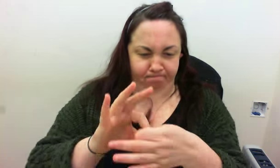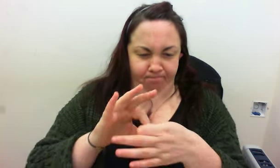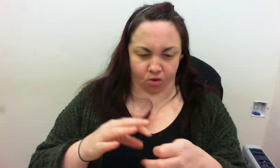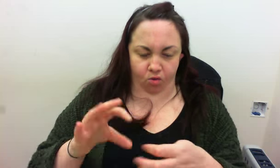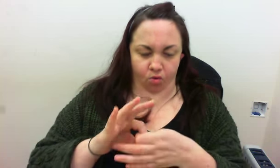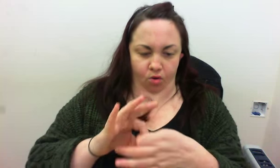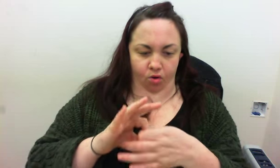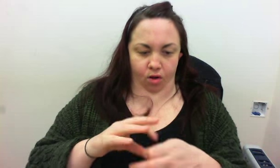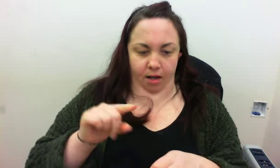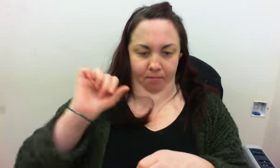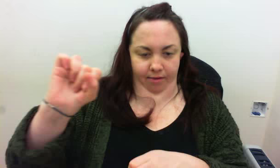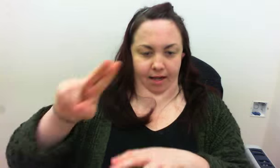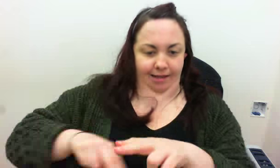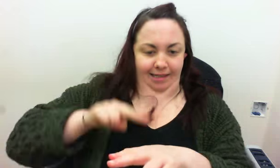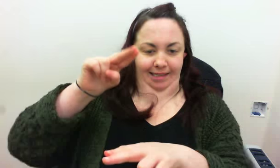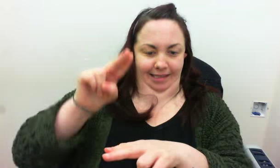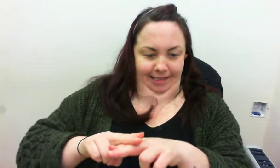a national council member.